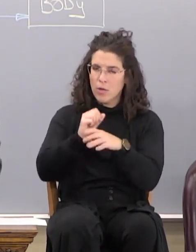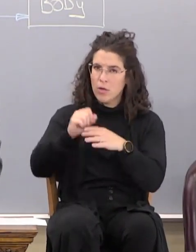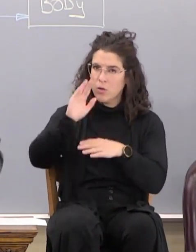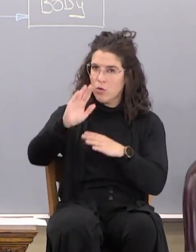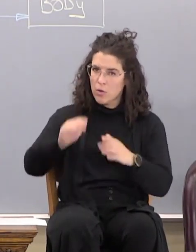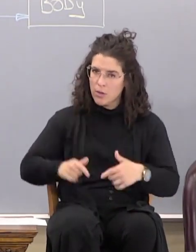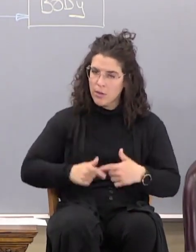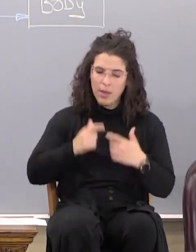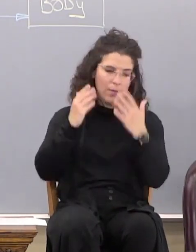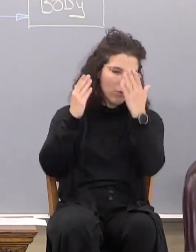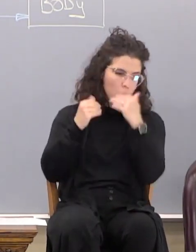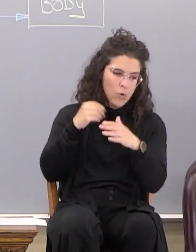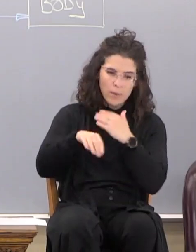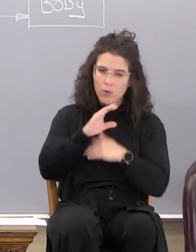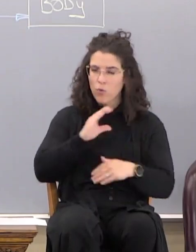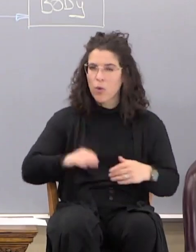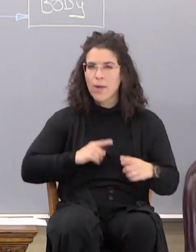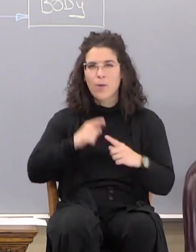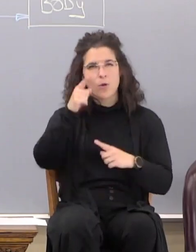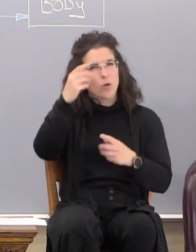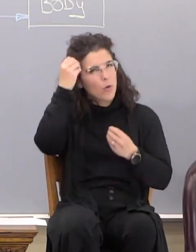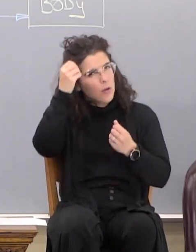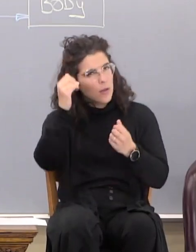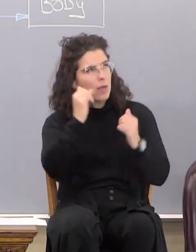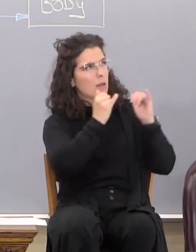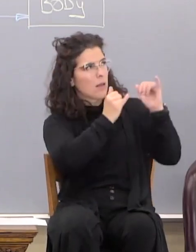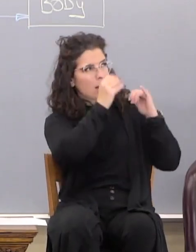hope in Christ. When you think like God thinks about you,